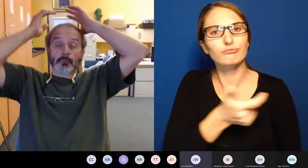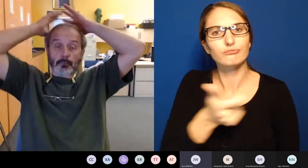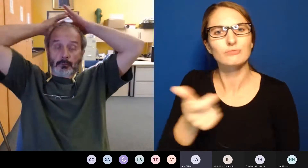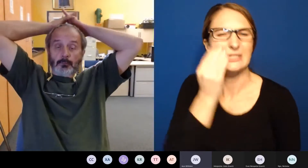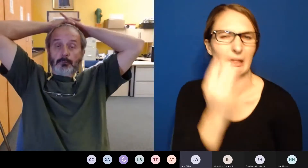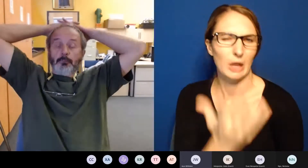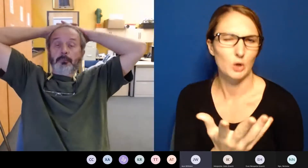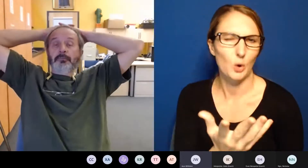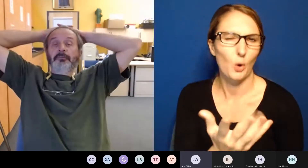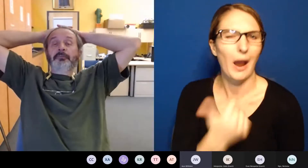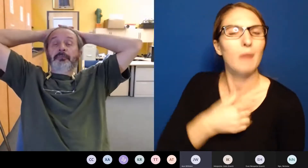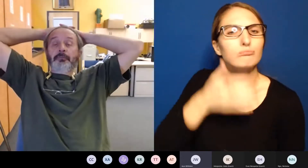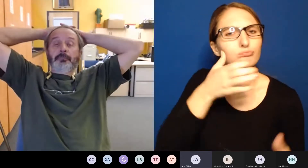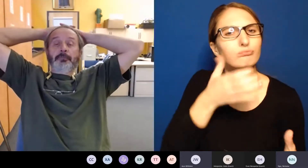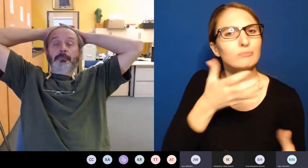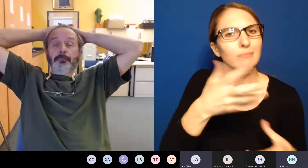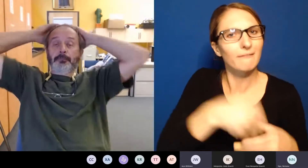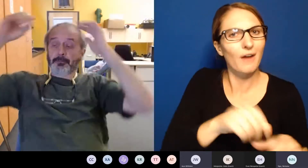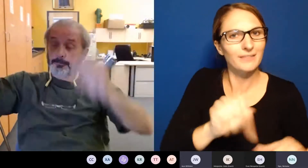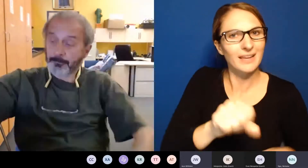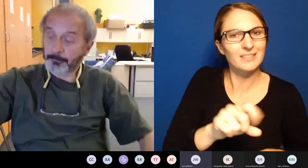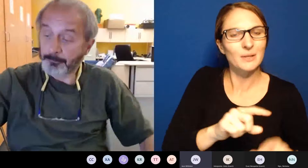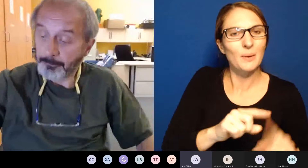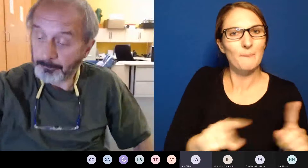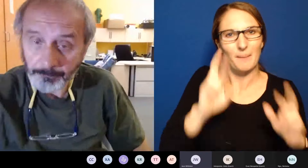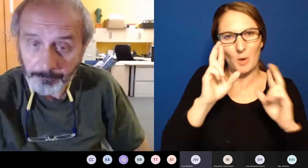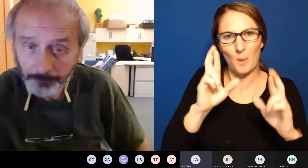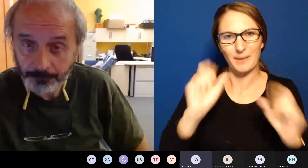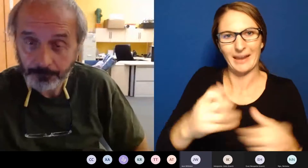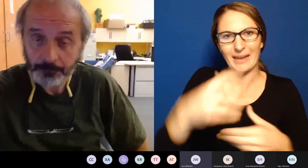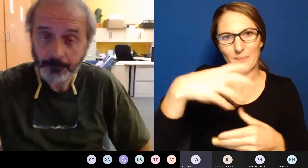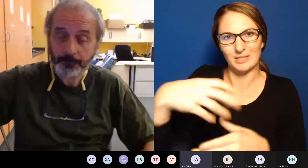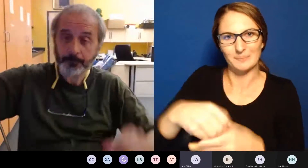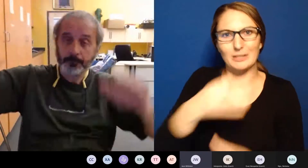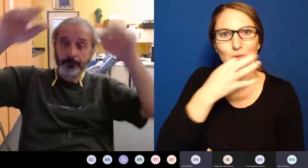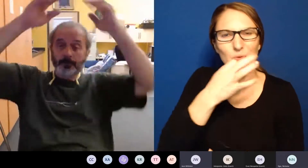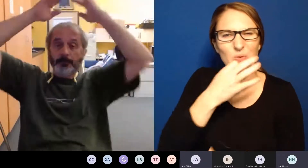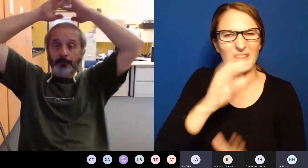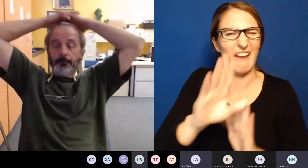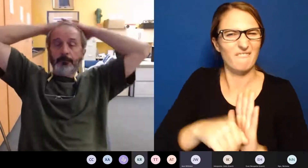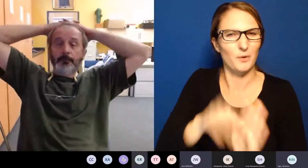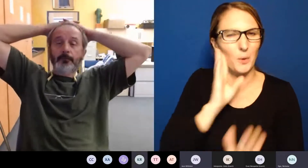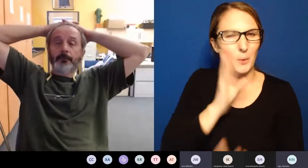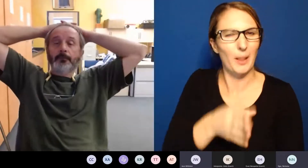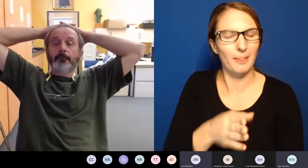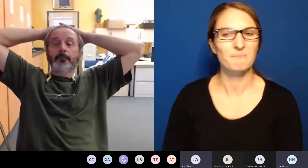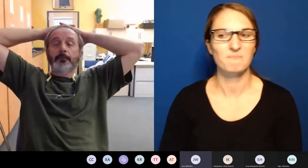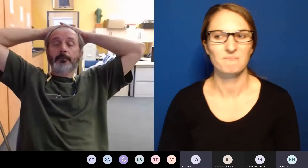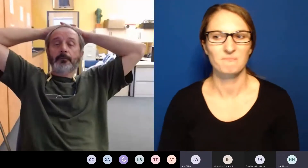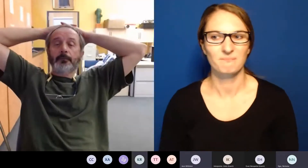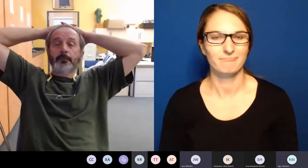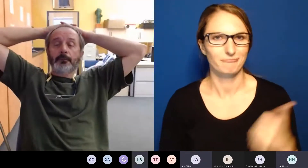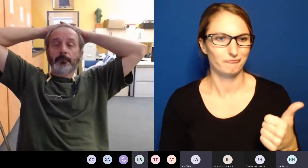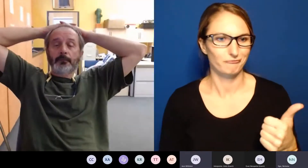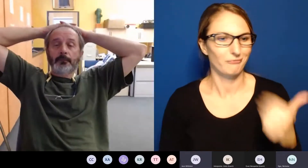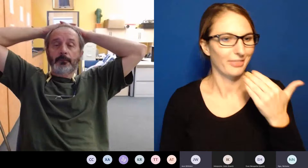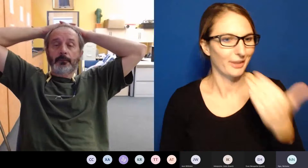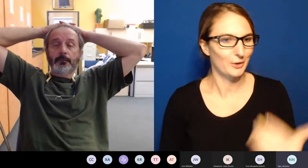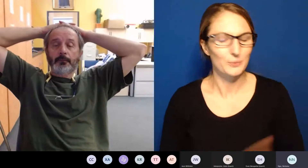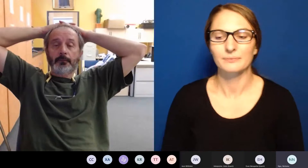know that. So I'm listening and hopefully be able to participate in the next 30 minutes. Okay. Thank you,